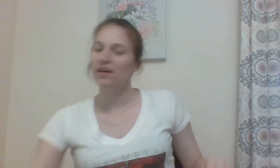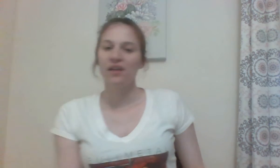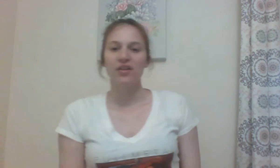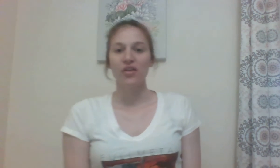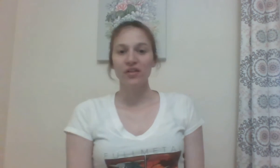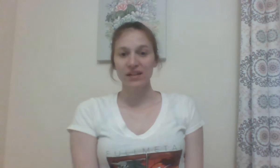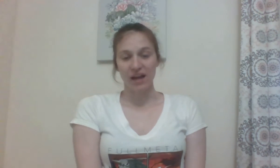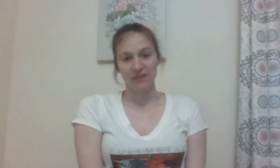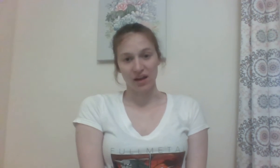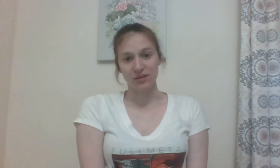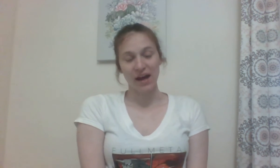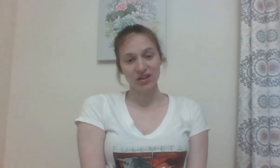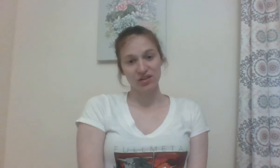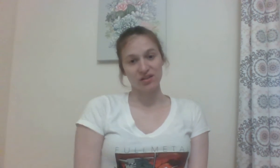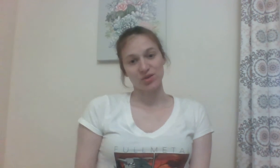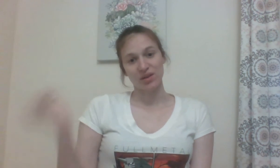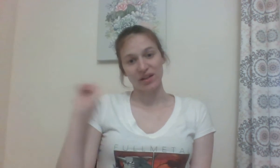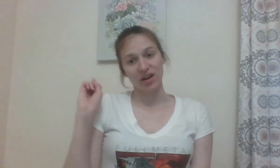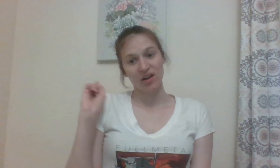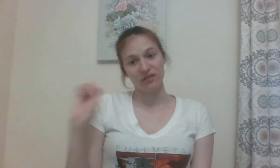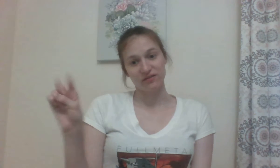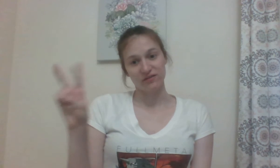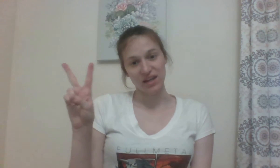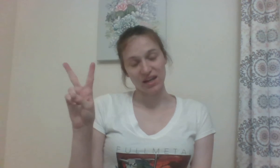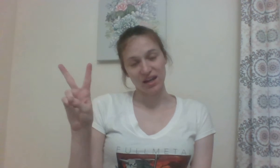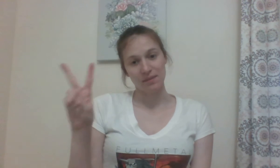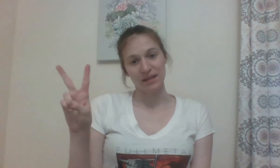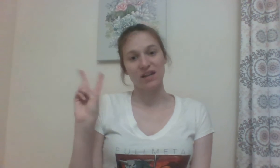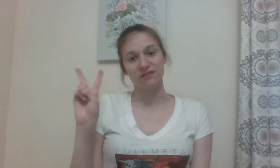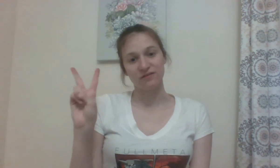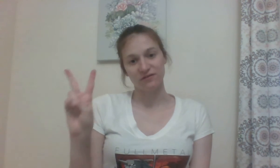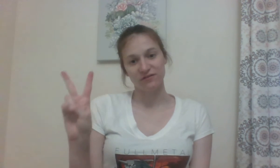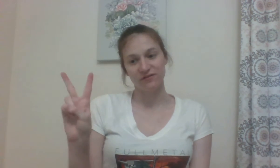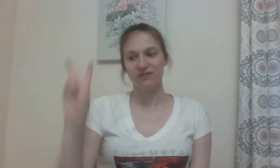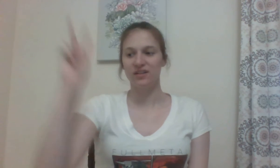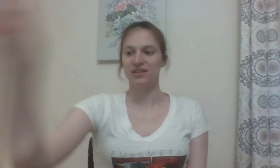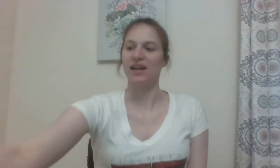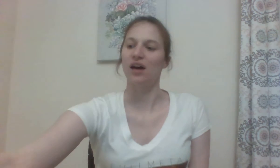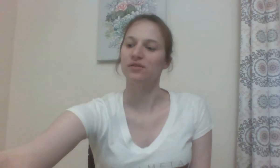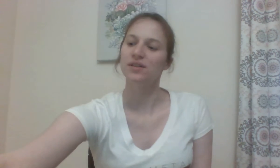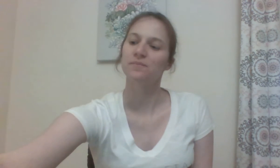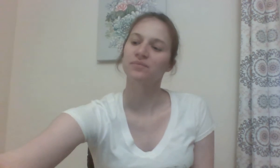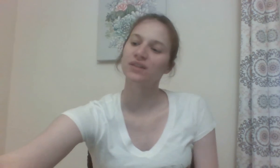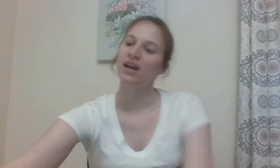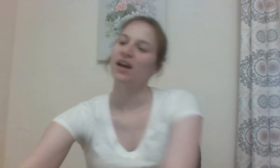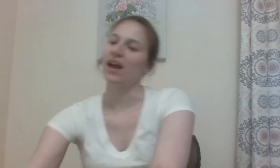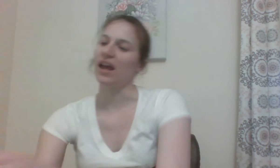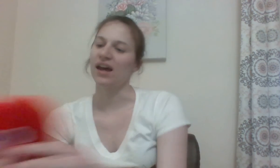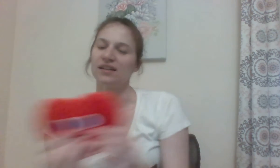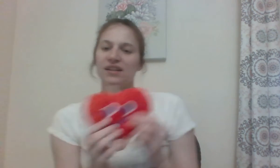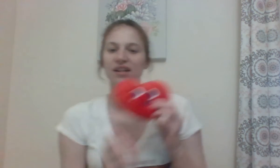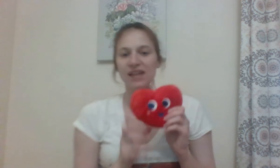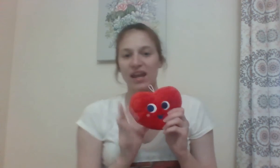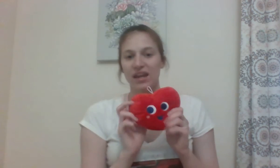The third thing that I found actually starts with the letter V, makes the V sound. And it is a